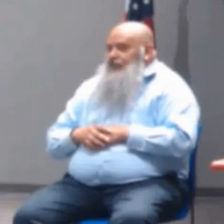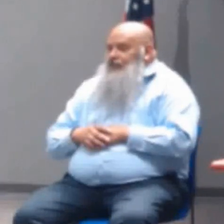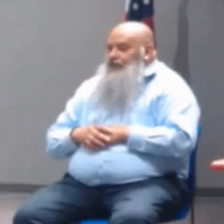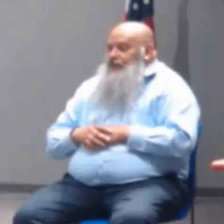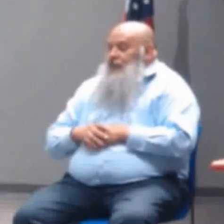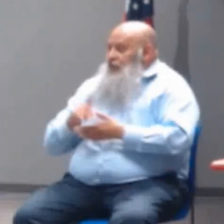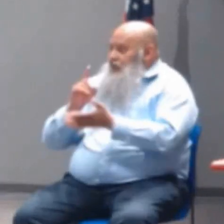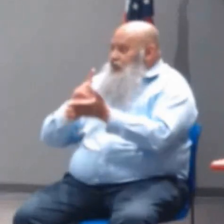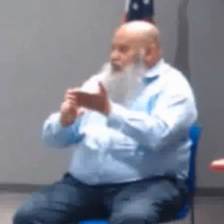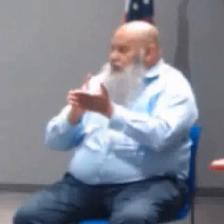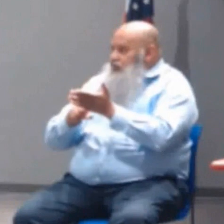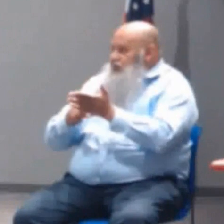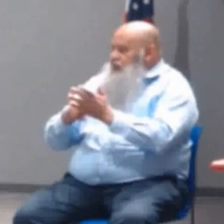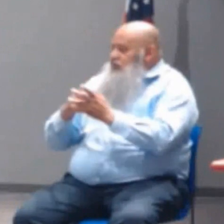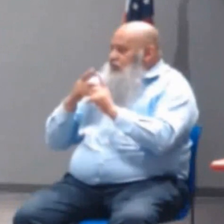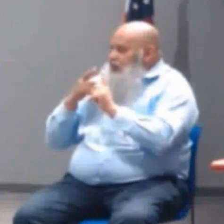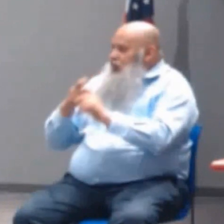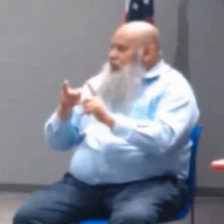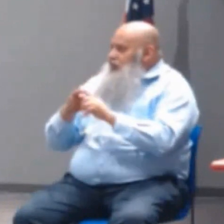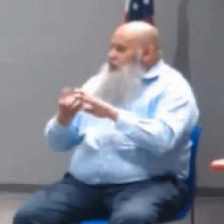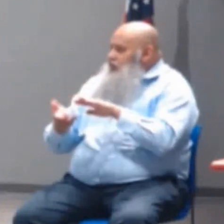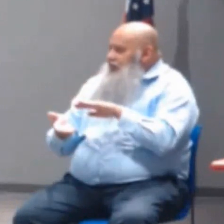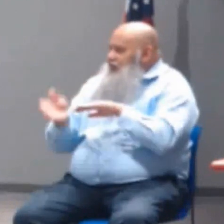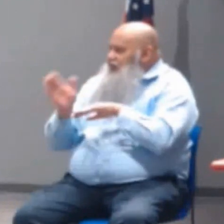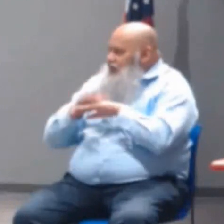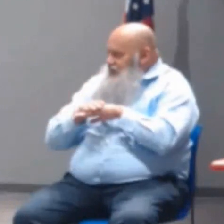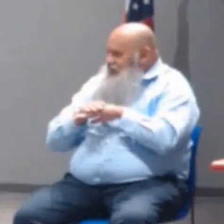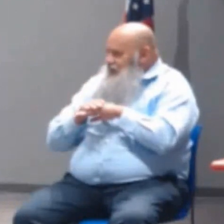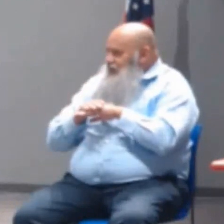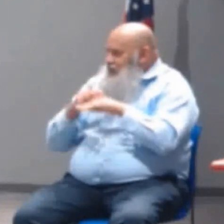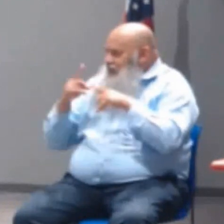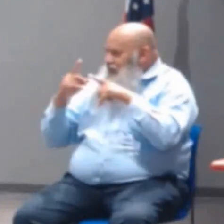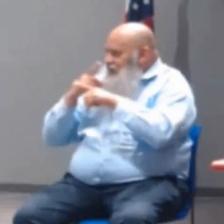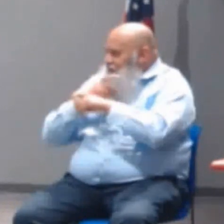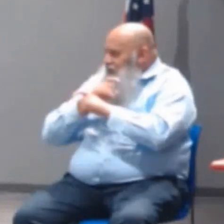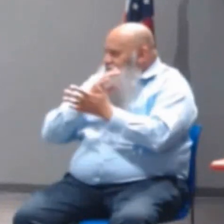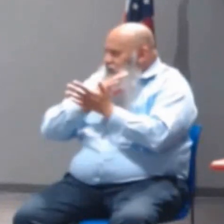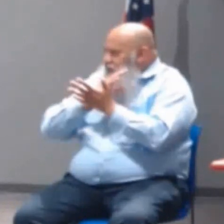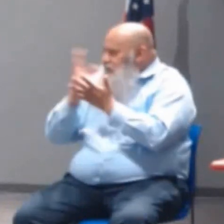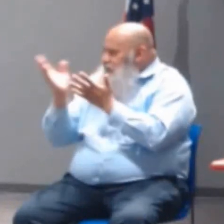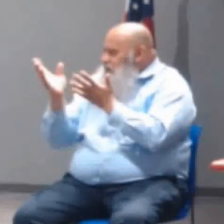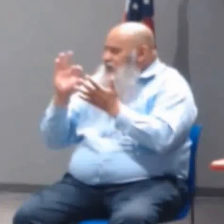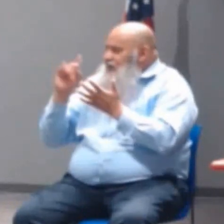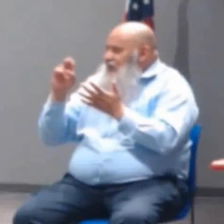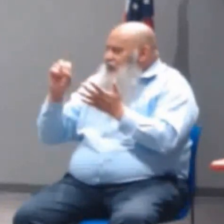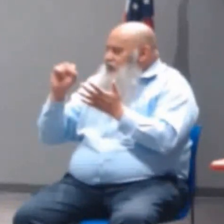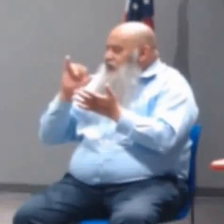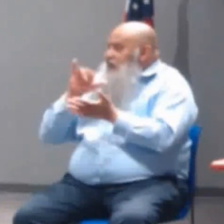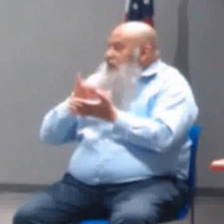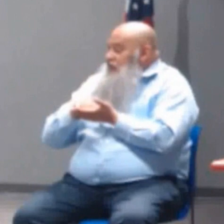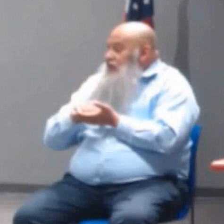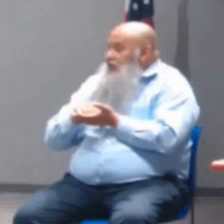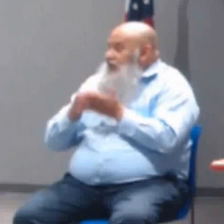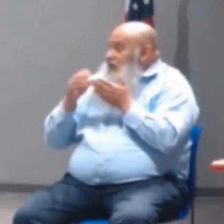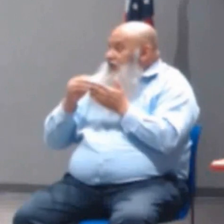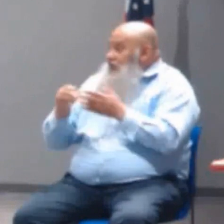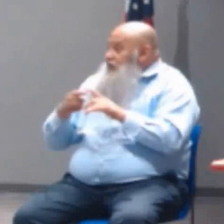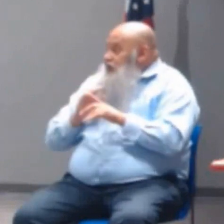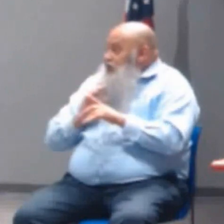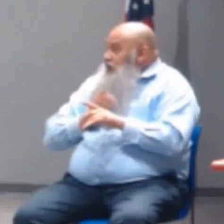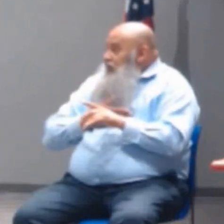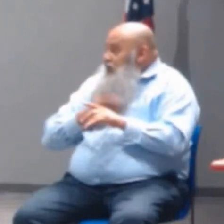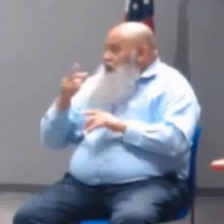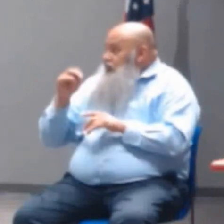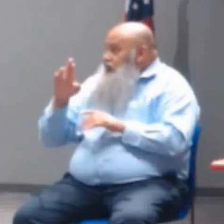And research is pointing to an increasingly complex array of factors that lead to our